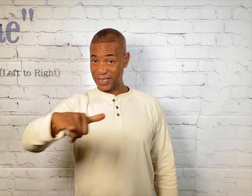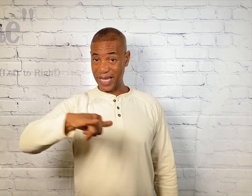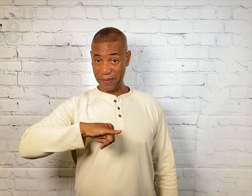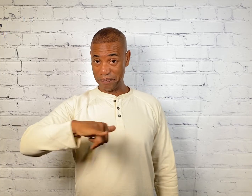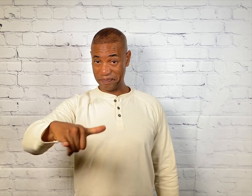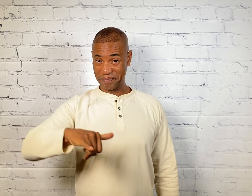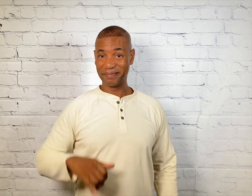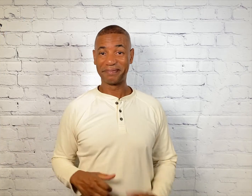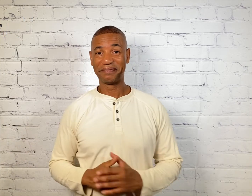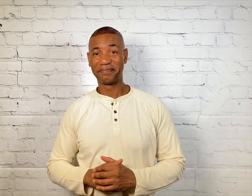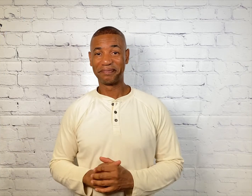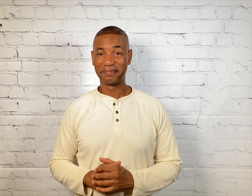same.